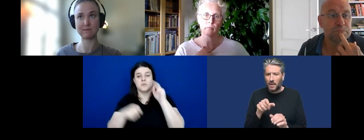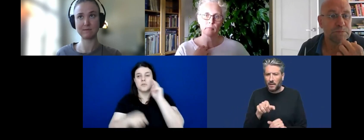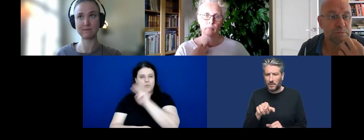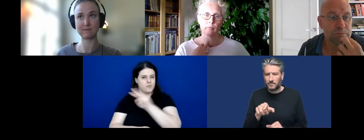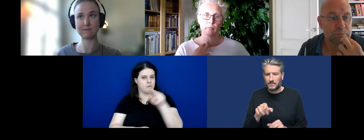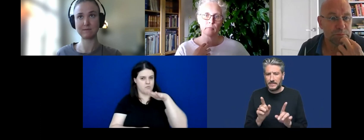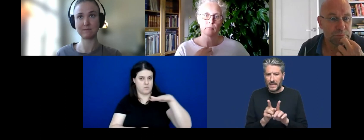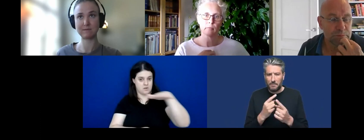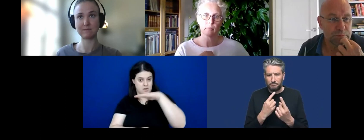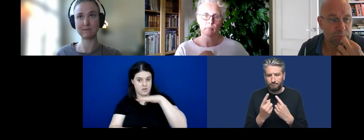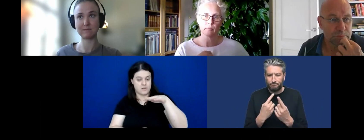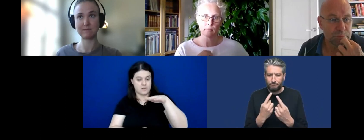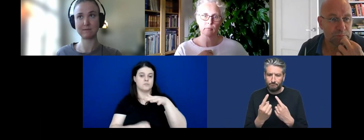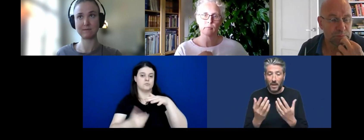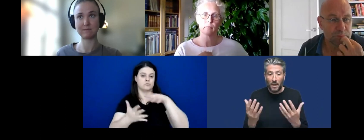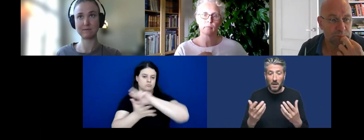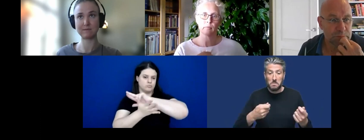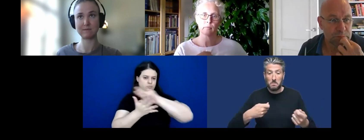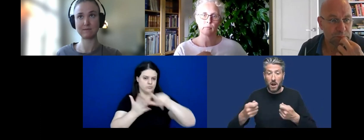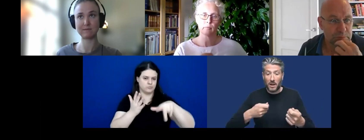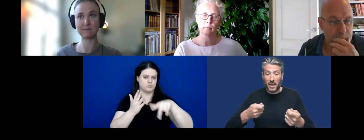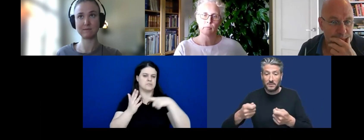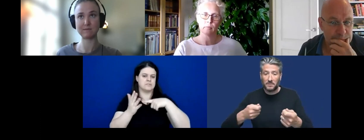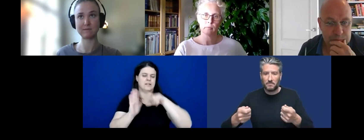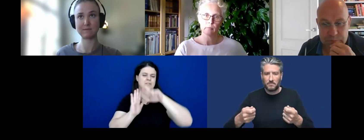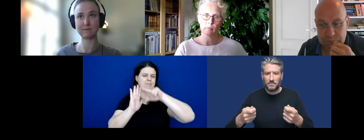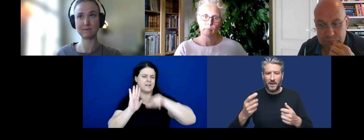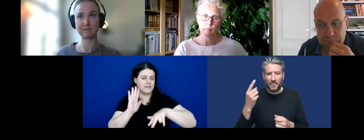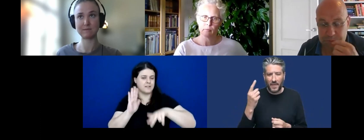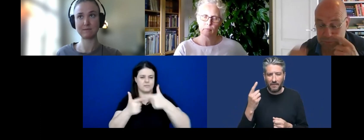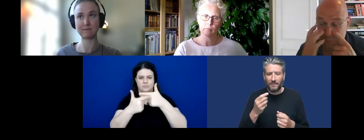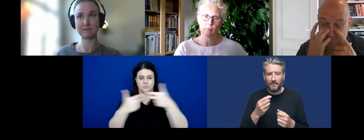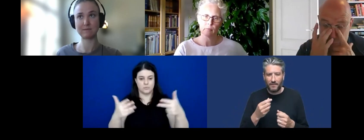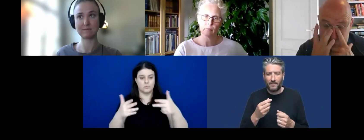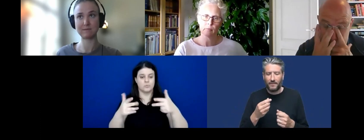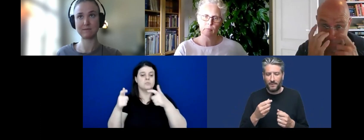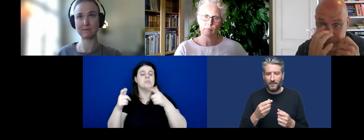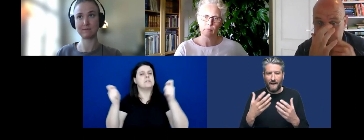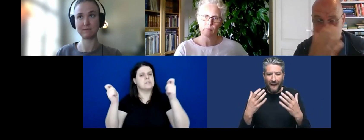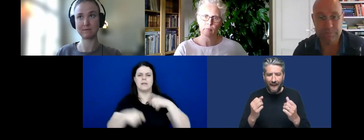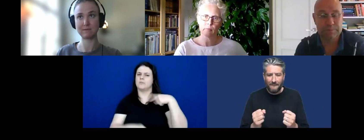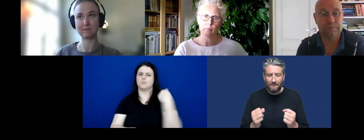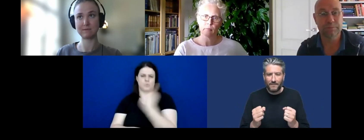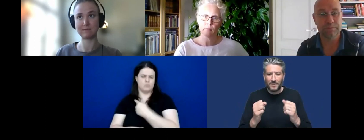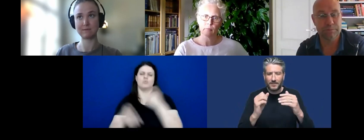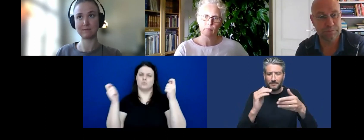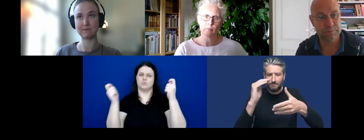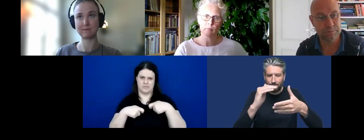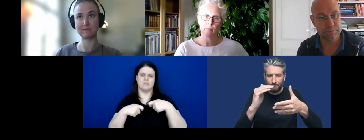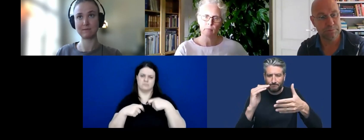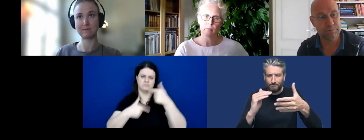as multi-layered, and I think there's a space for everyone. So when you look at